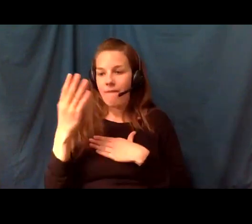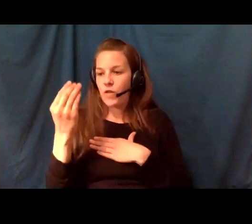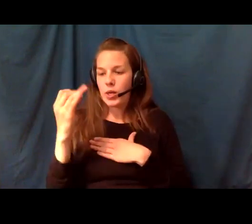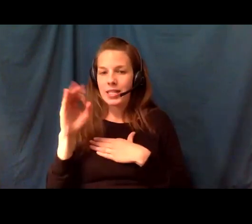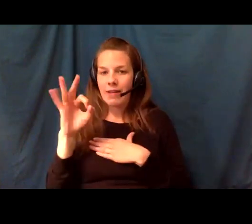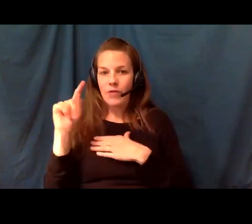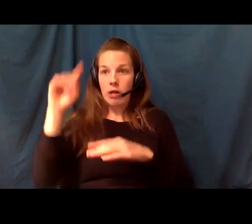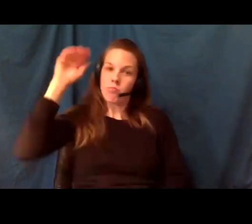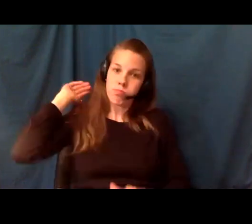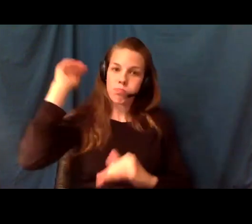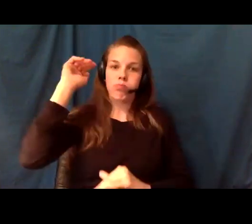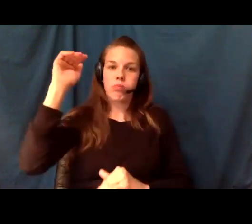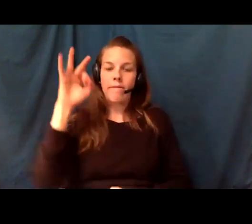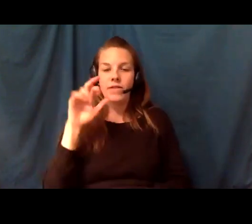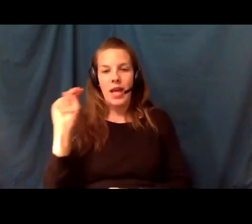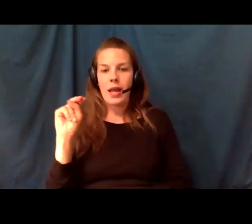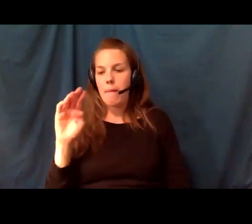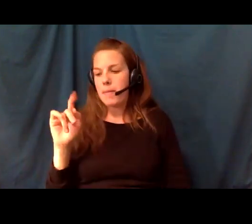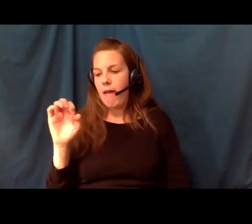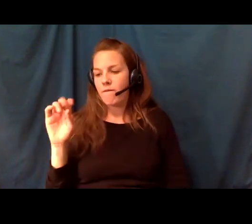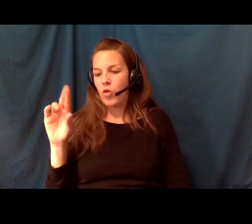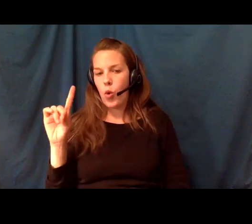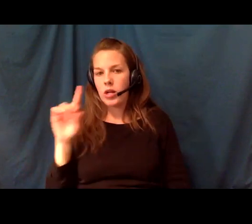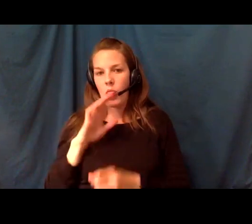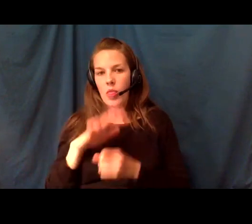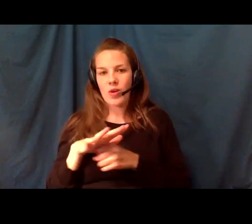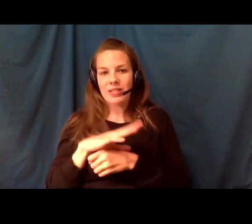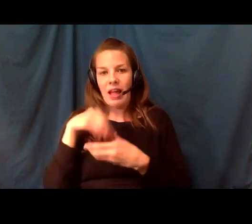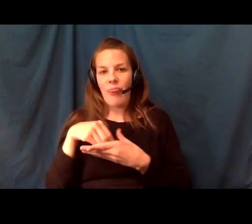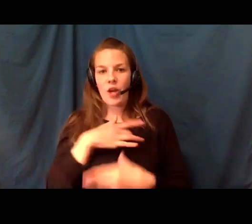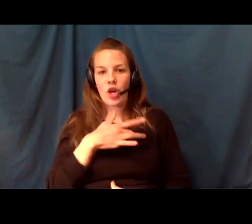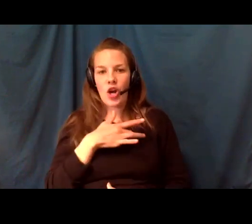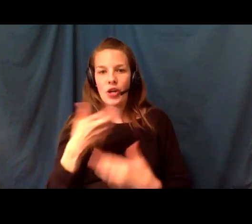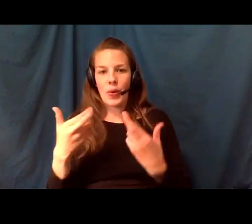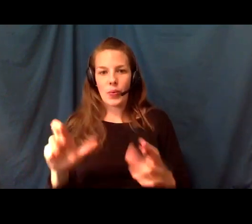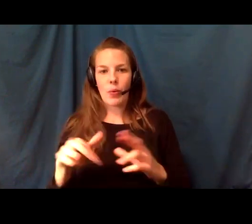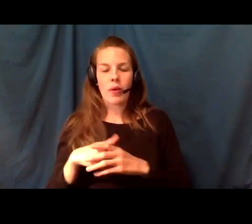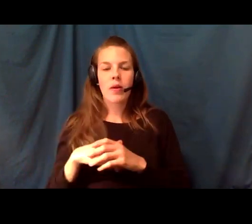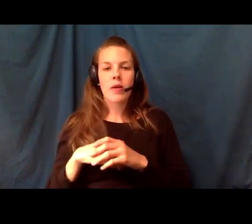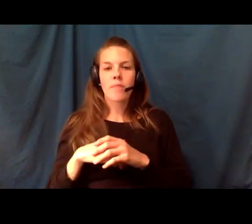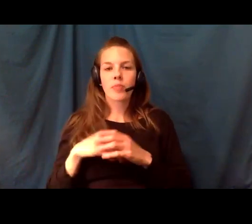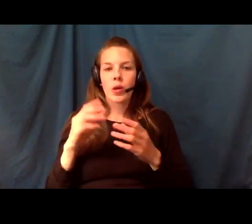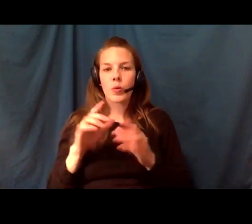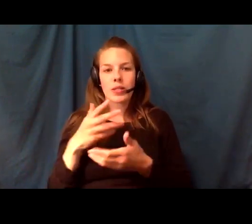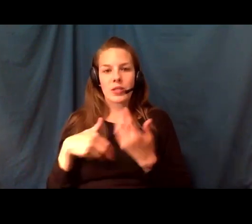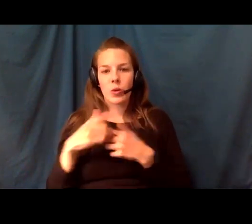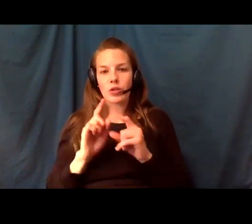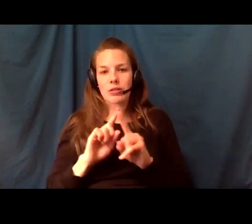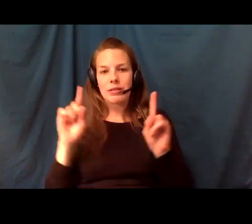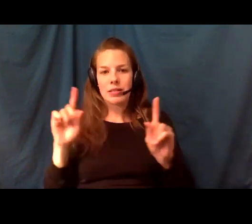at our Bettendorf location to increase the airflow in our cardio room. We social distance spaces such as our group